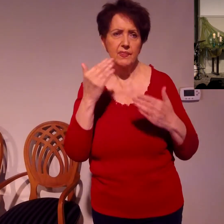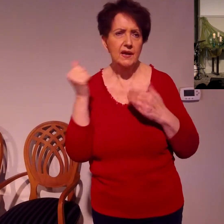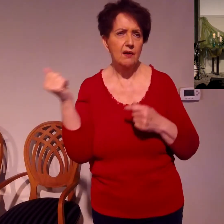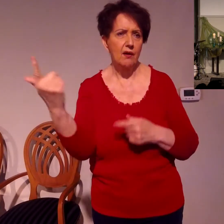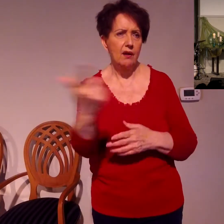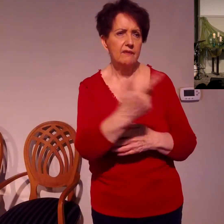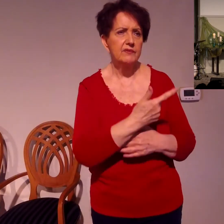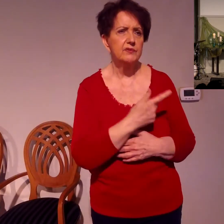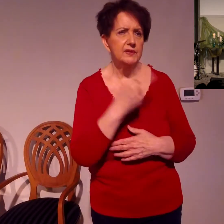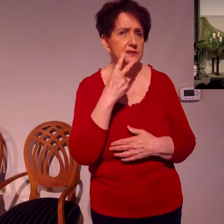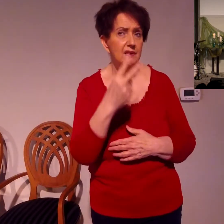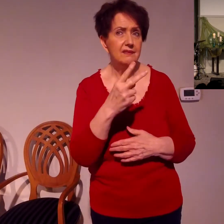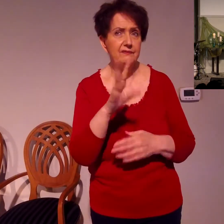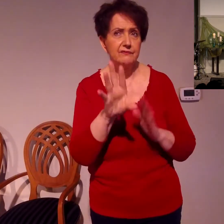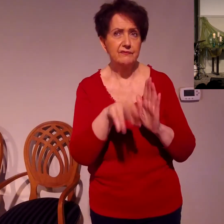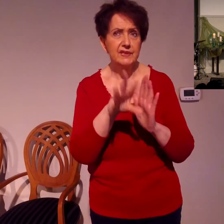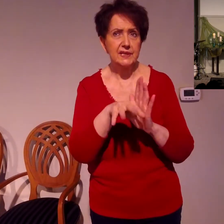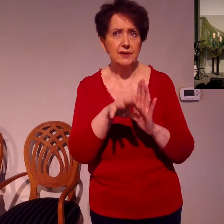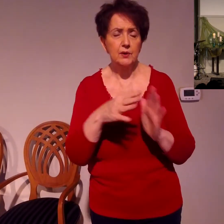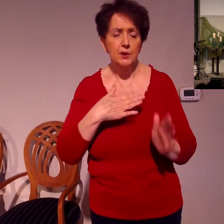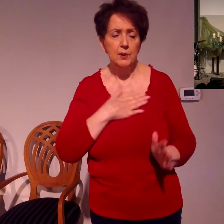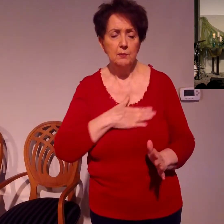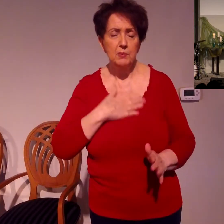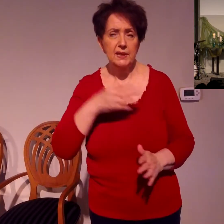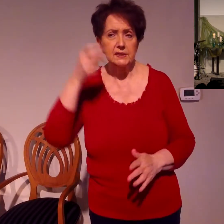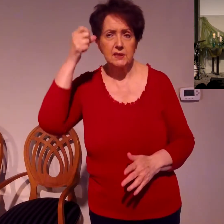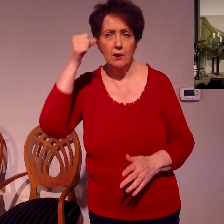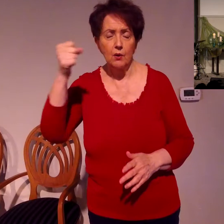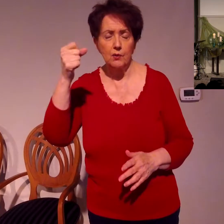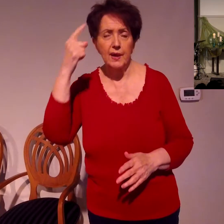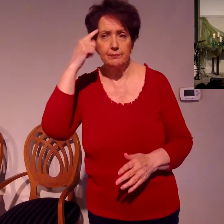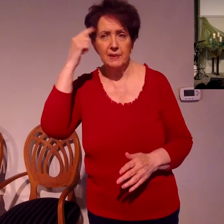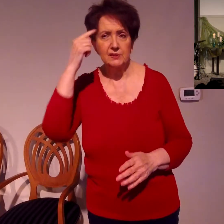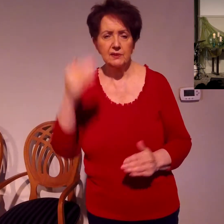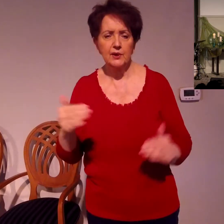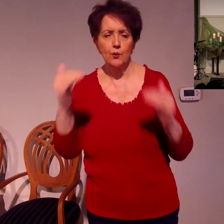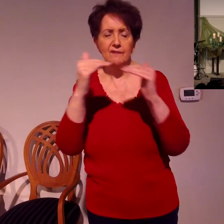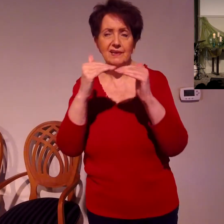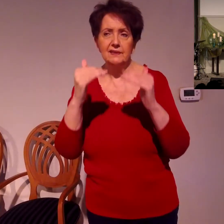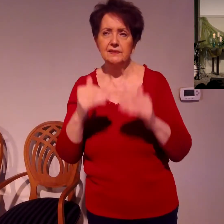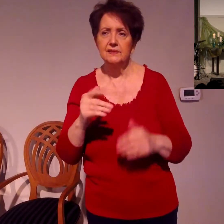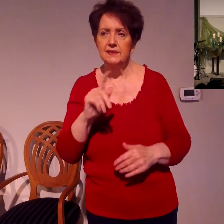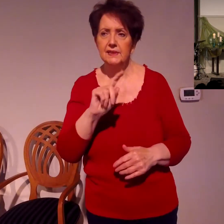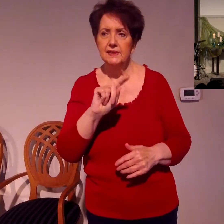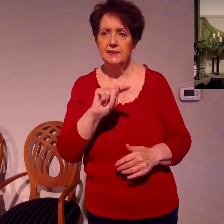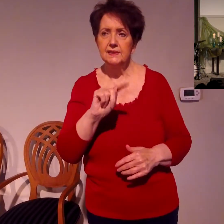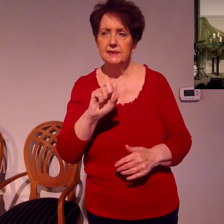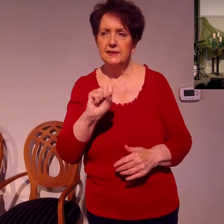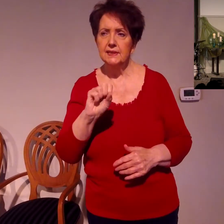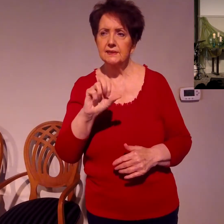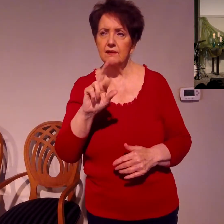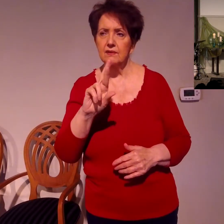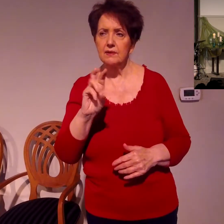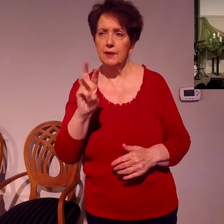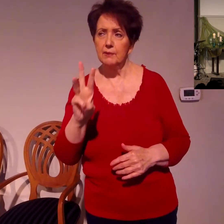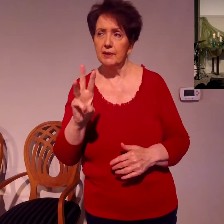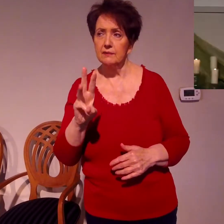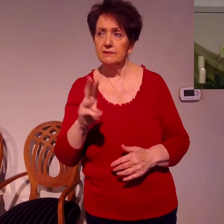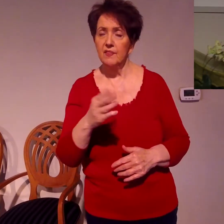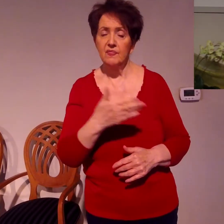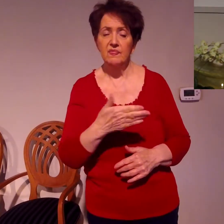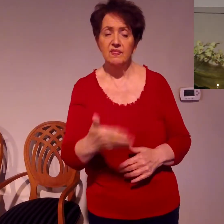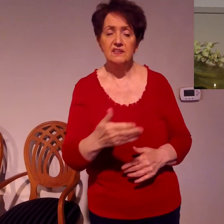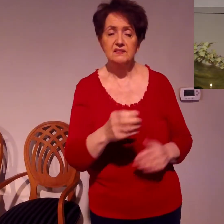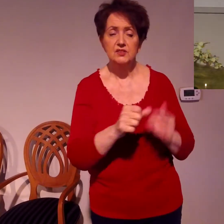saw that little video we put out to say, please hold that mental equivalent. And TSRW, this stuff really works. We